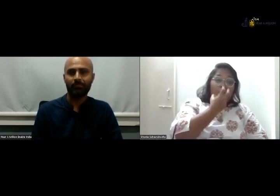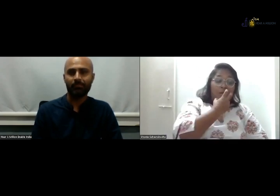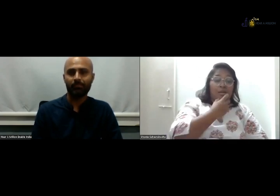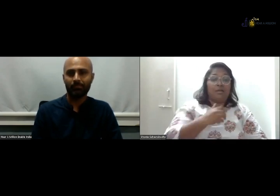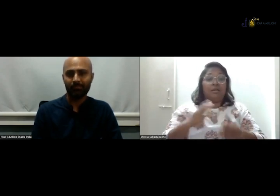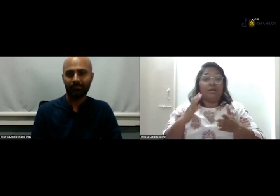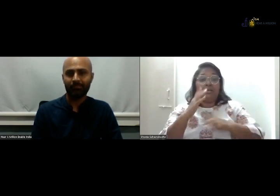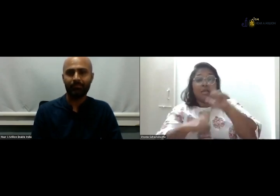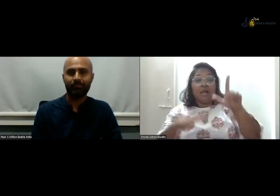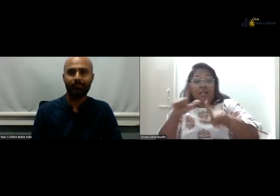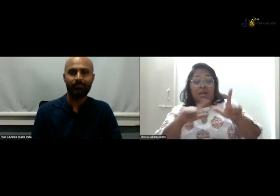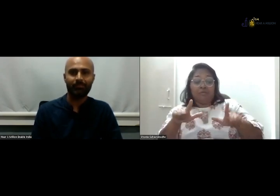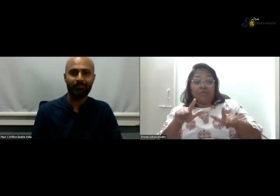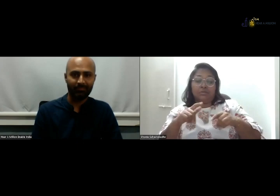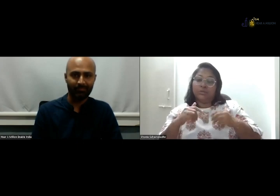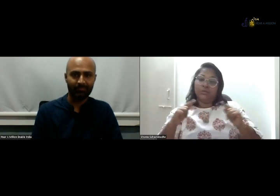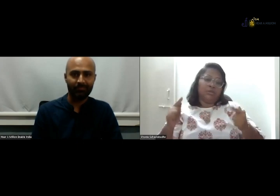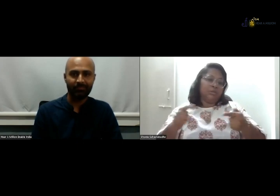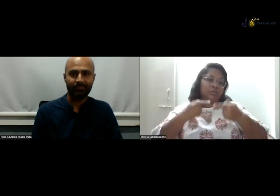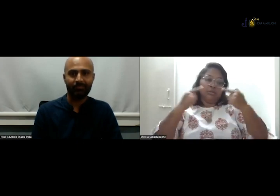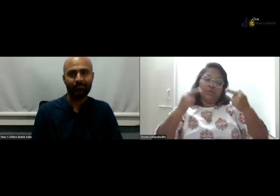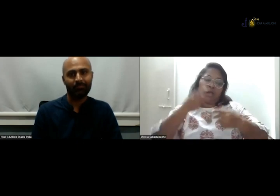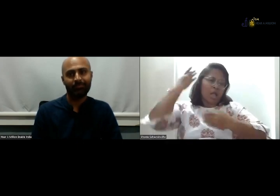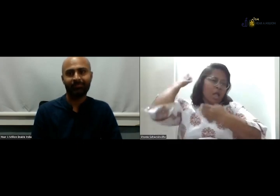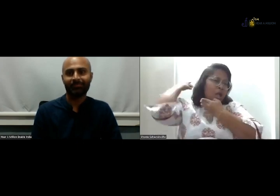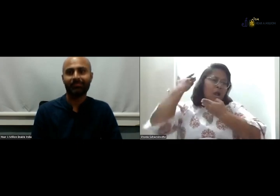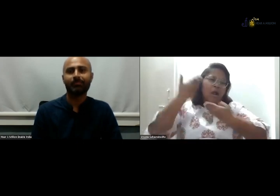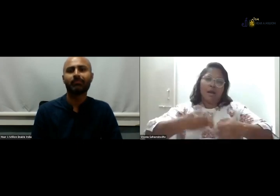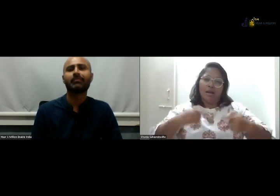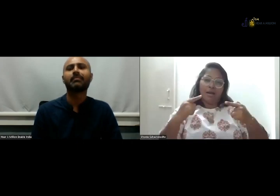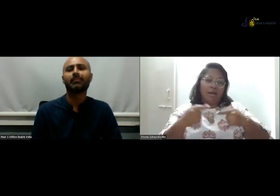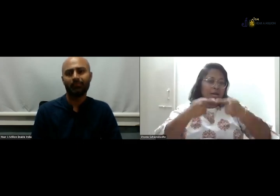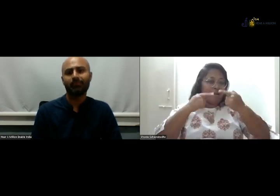think, she also thinks the same. And